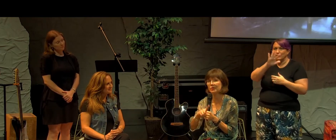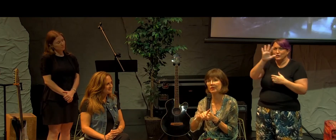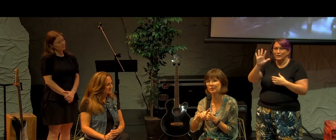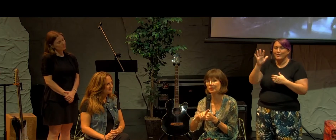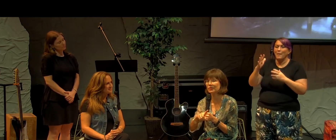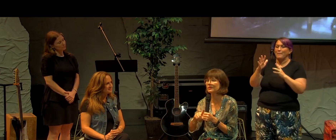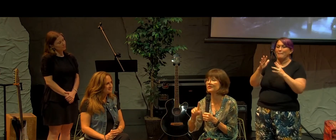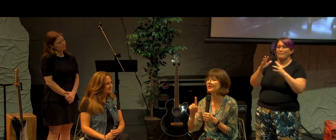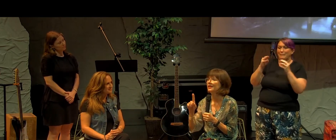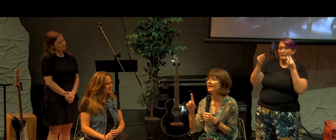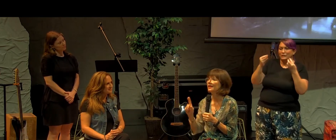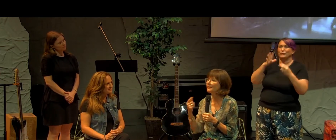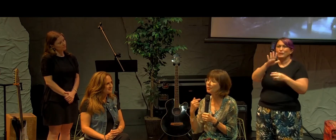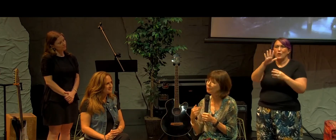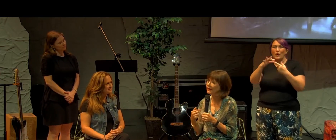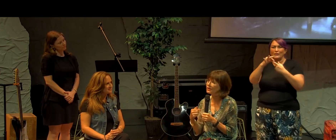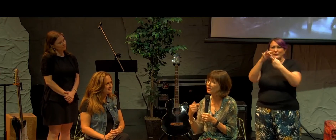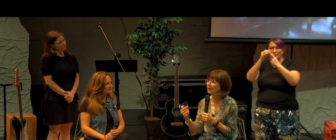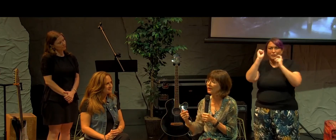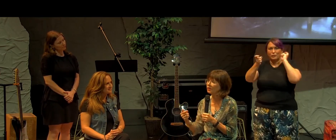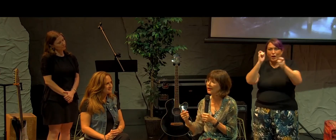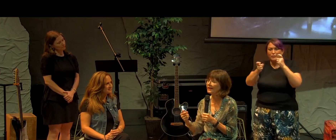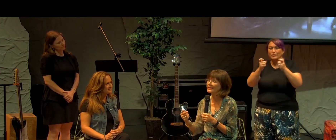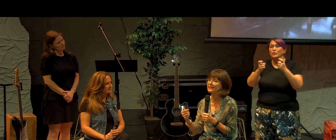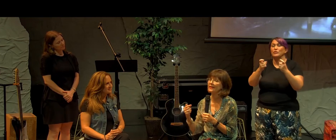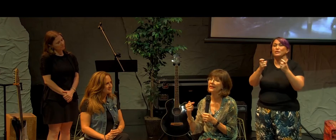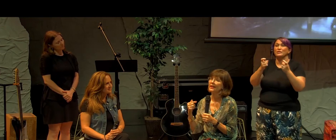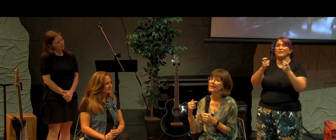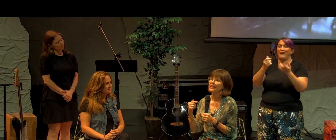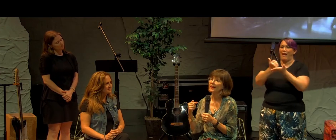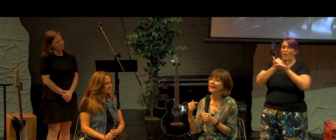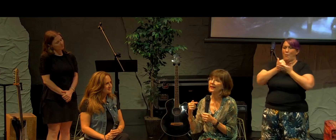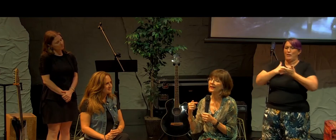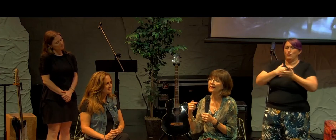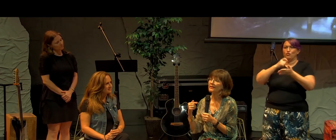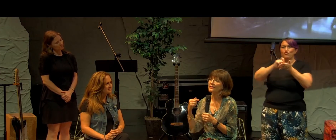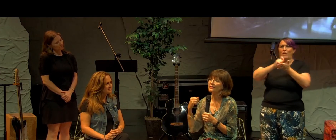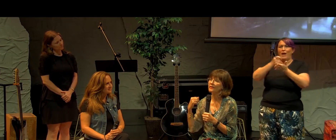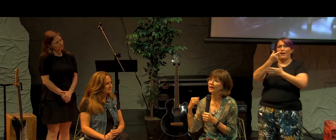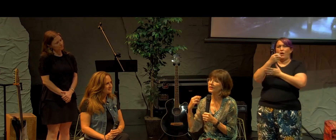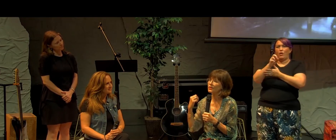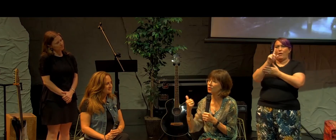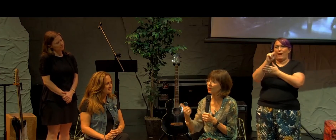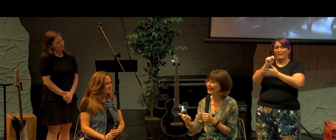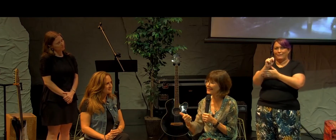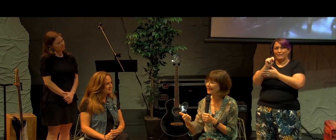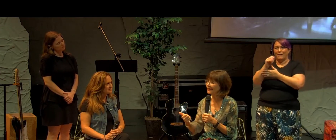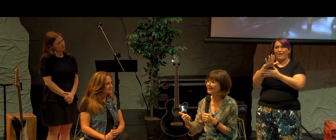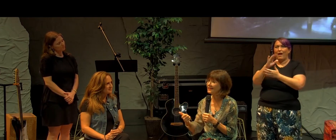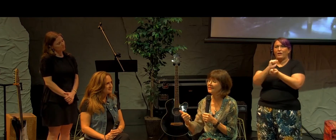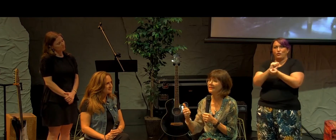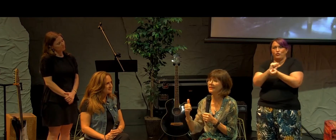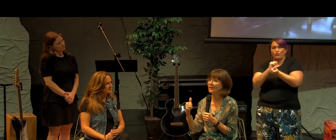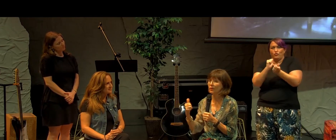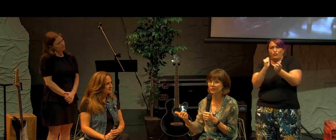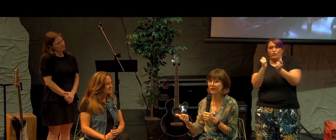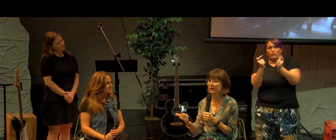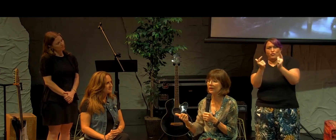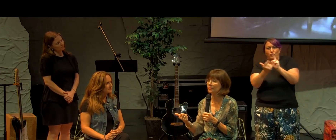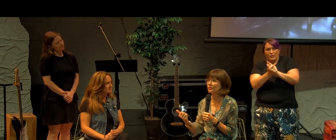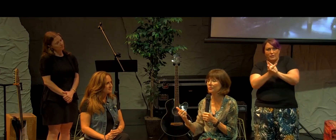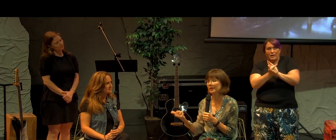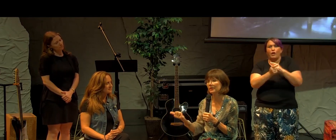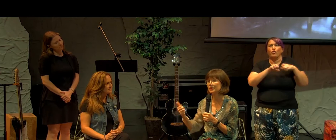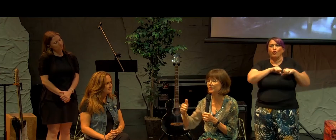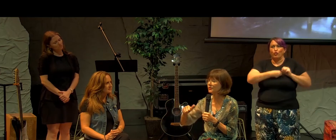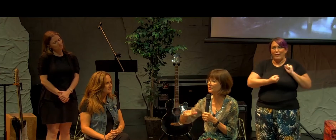special contributions enabled me to write a grant that got us to translate the Grief Recovery